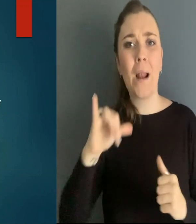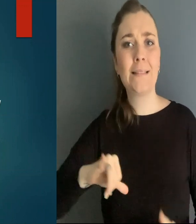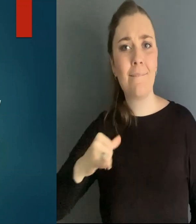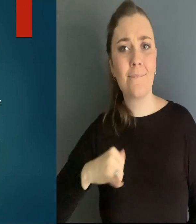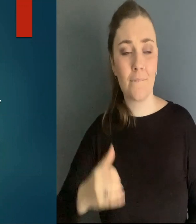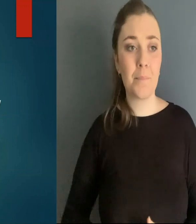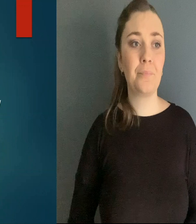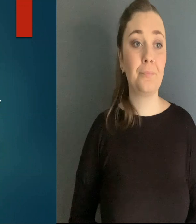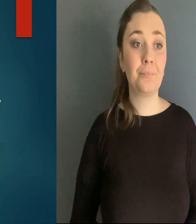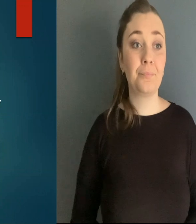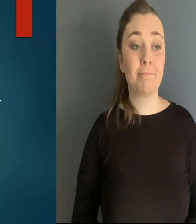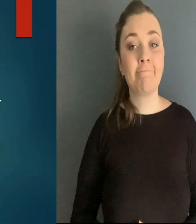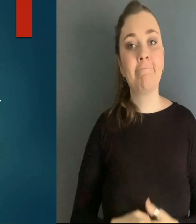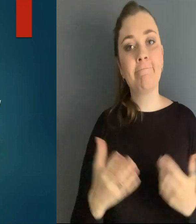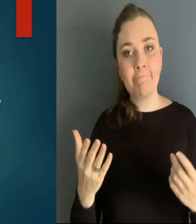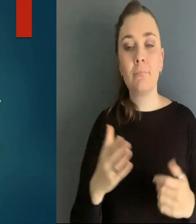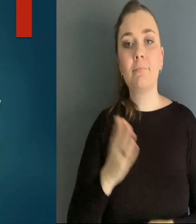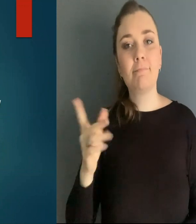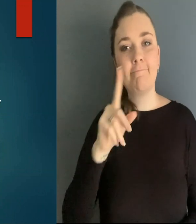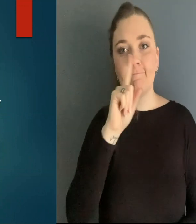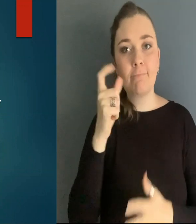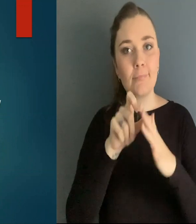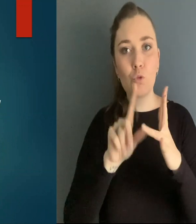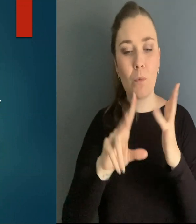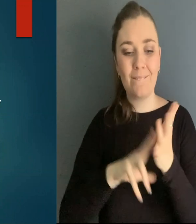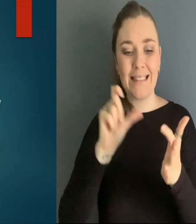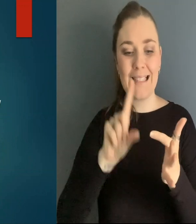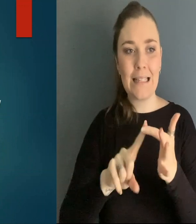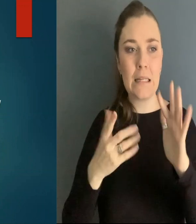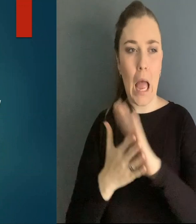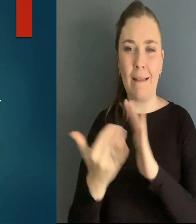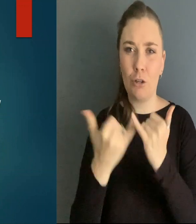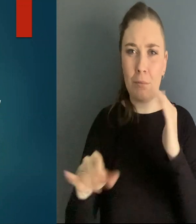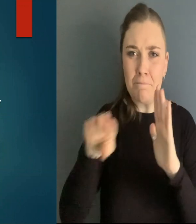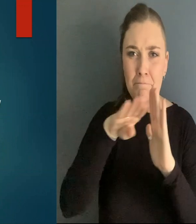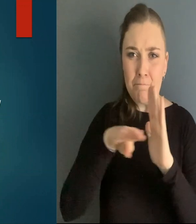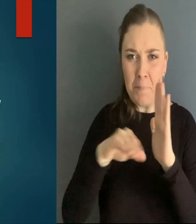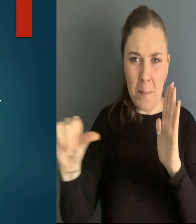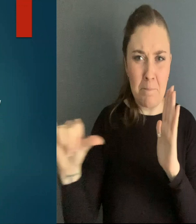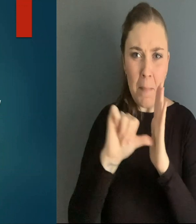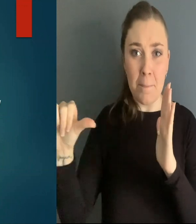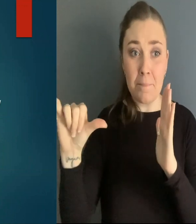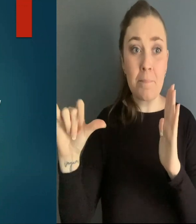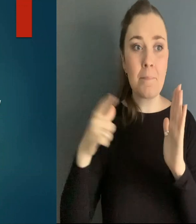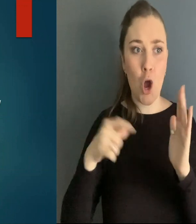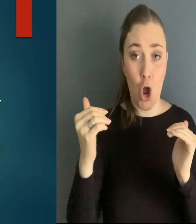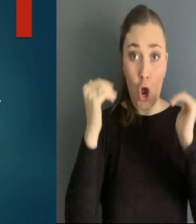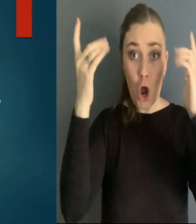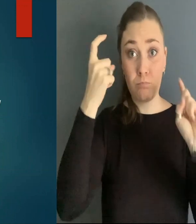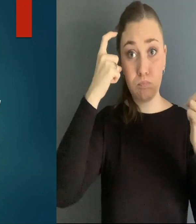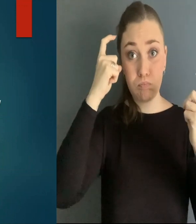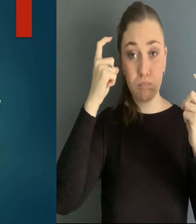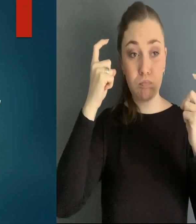on the other hand i wasn't able to vce under their street assessment guidelines due to high anxiety